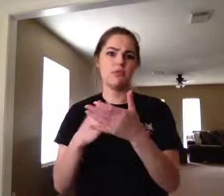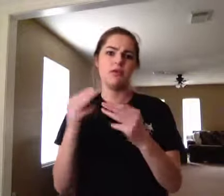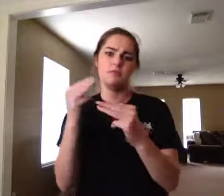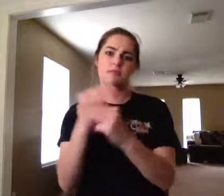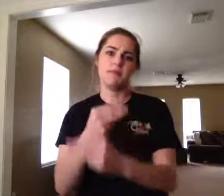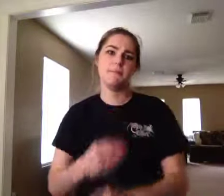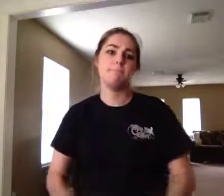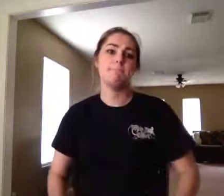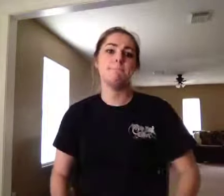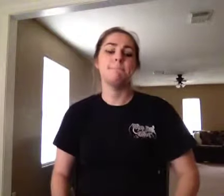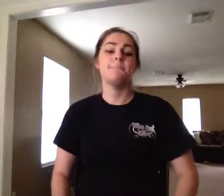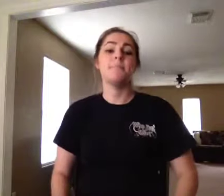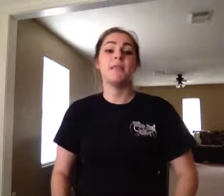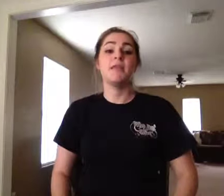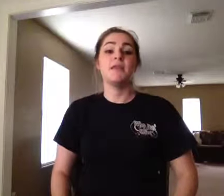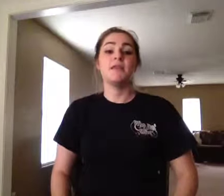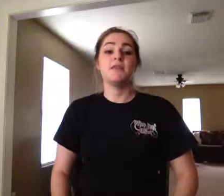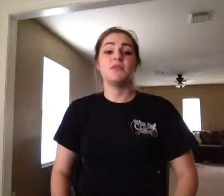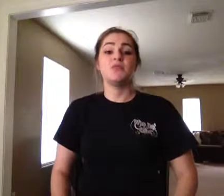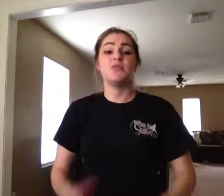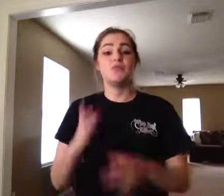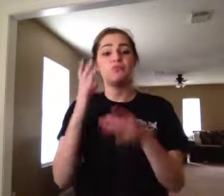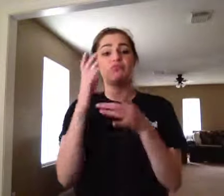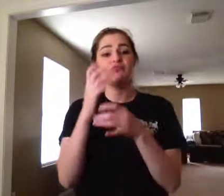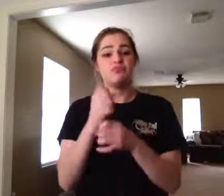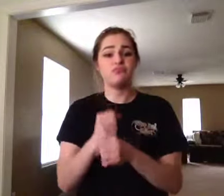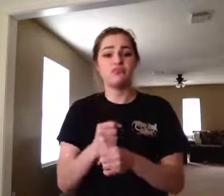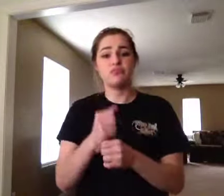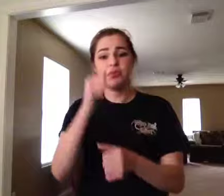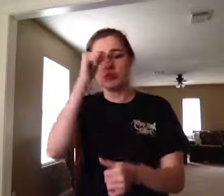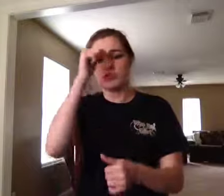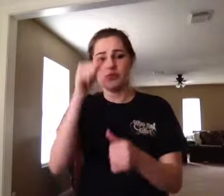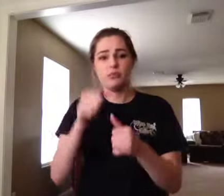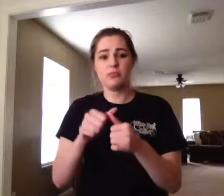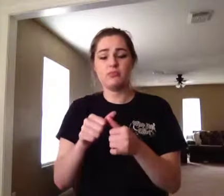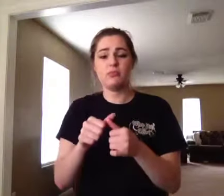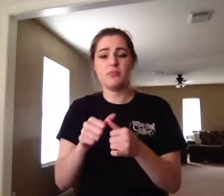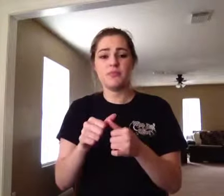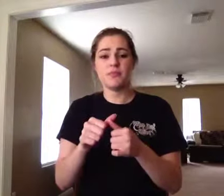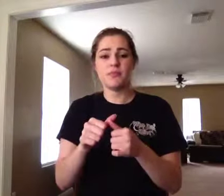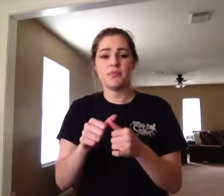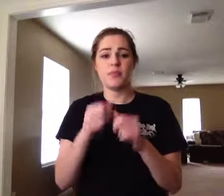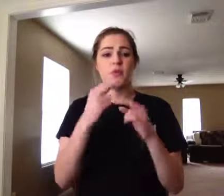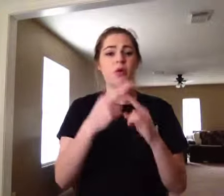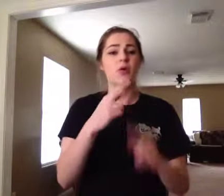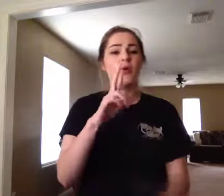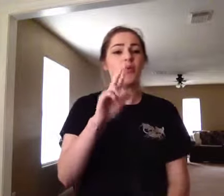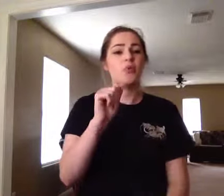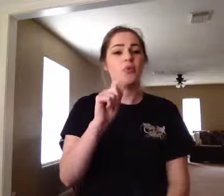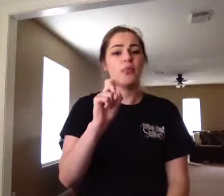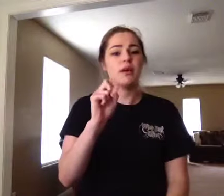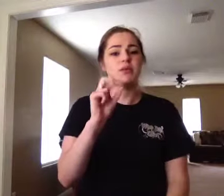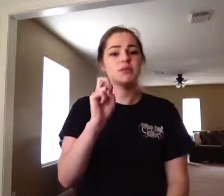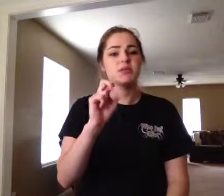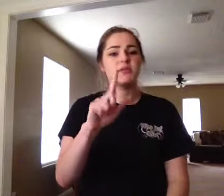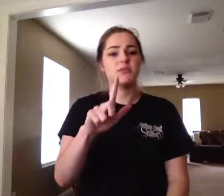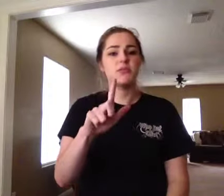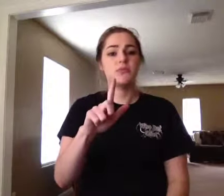in a nutshell, what you want to remember about a rational number, it's an integer, for example, 3 divided by another integer